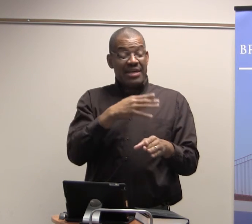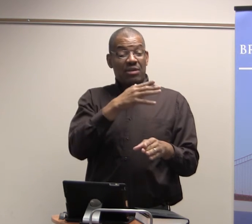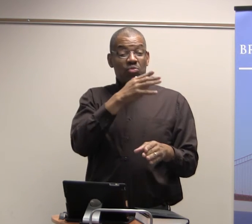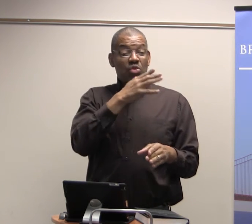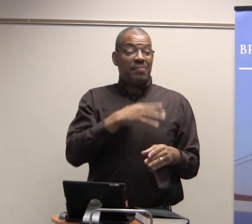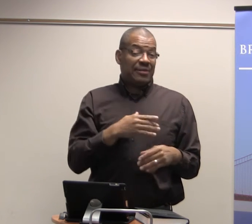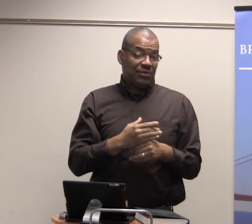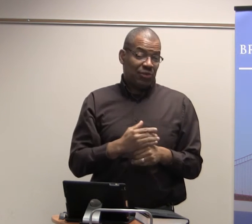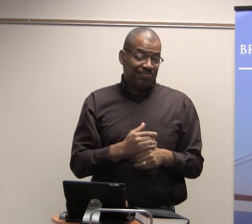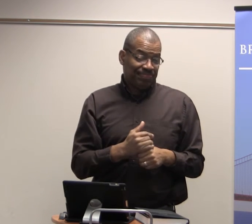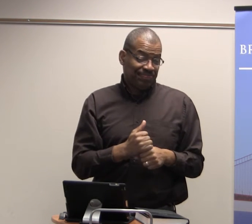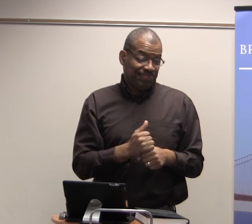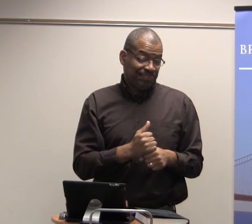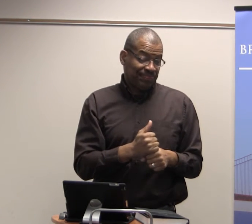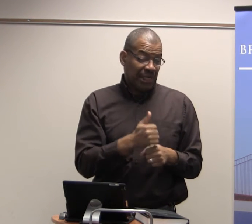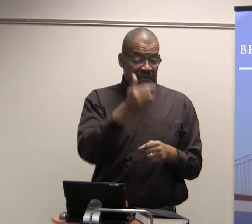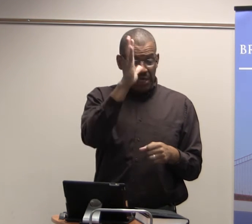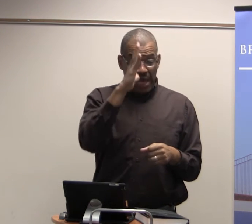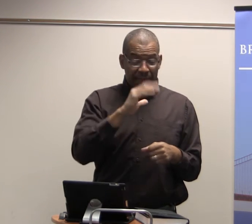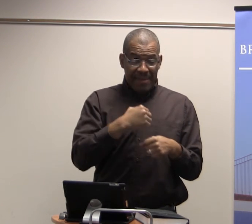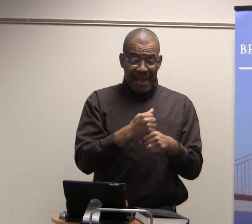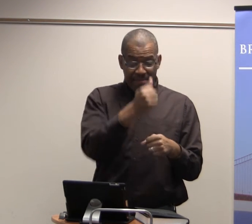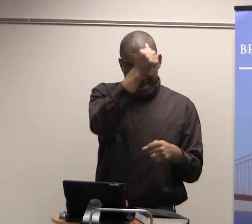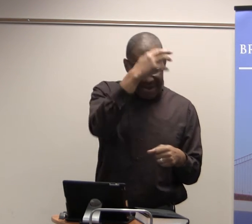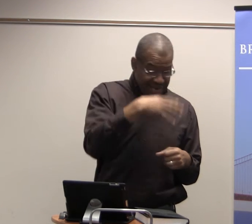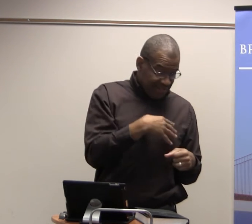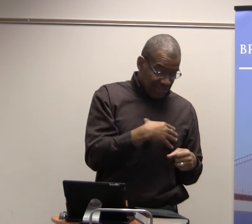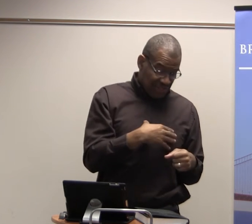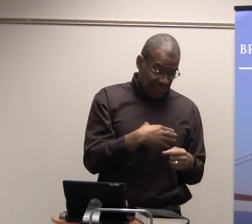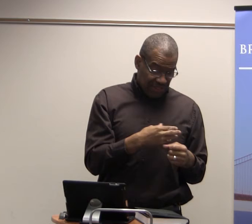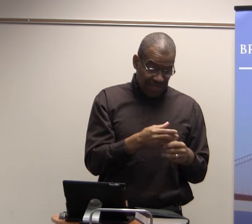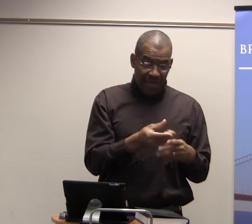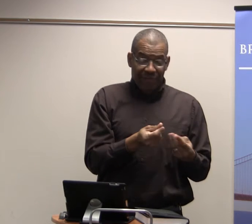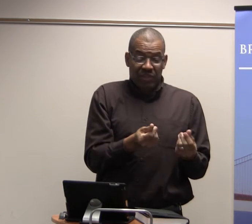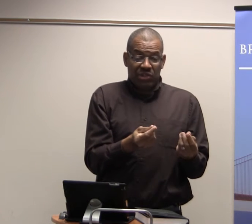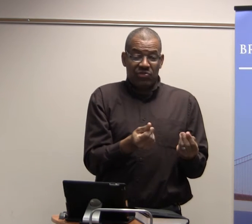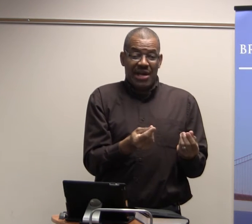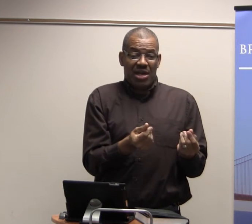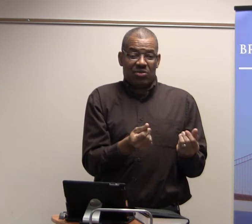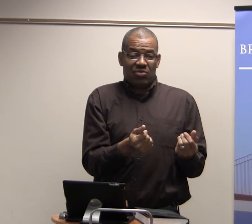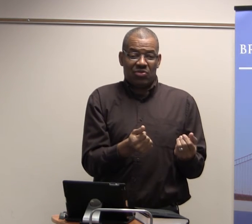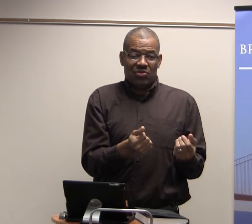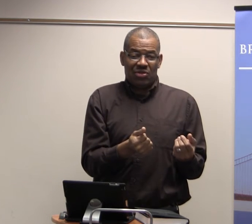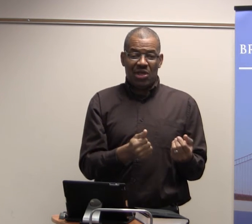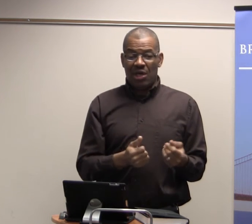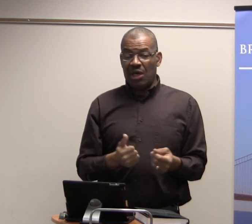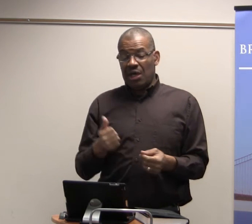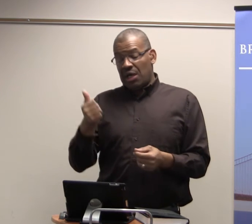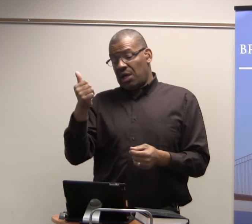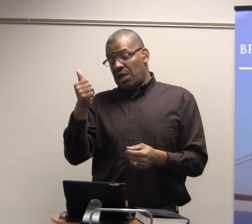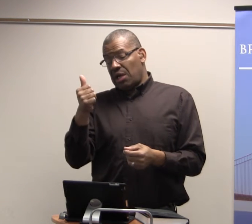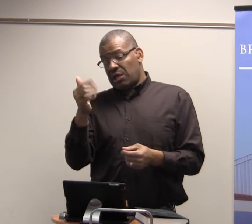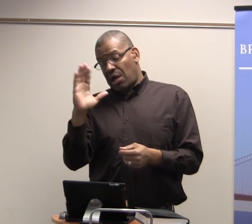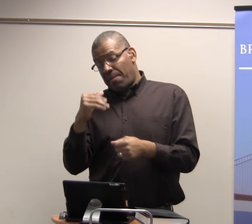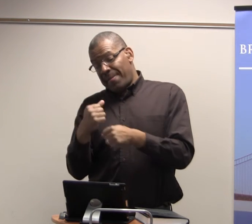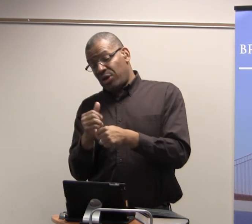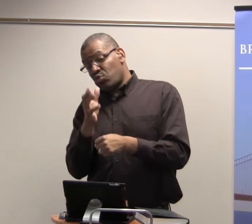and women. God made man of the ground, and God made